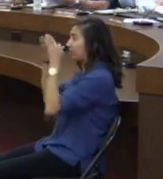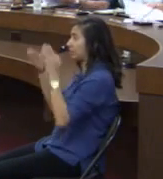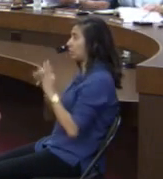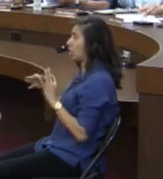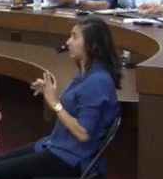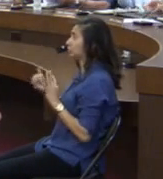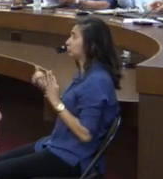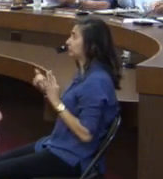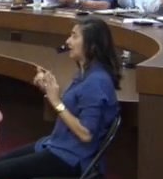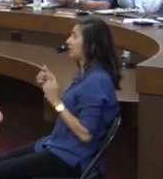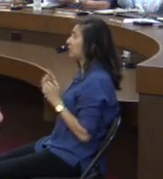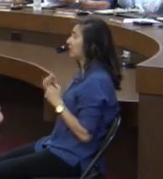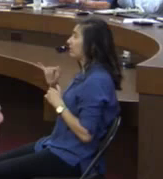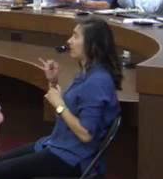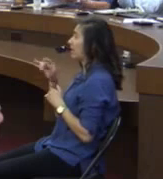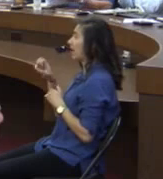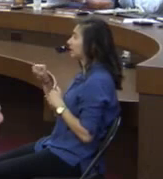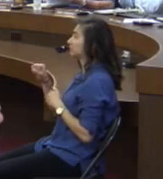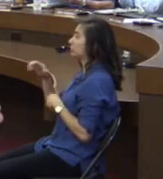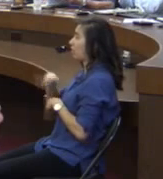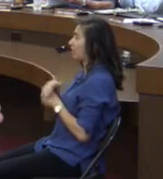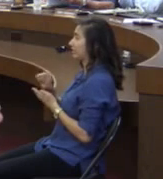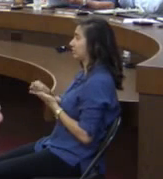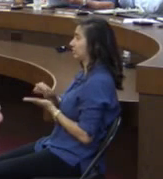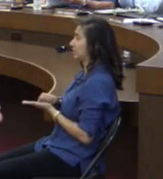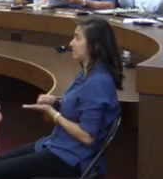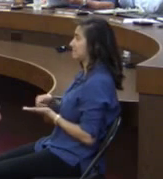on items on the agenda?